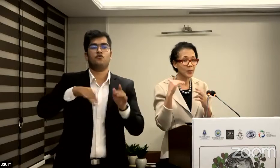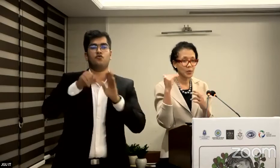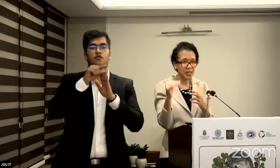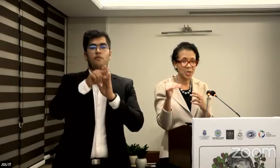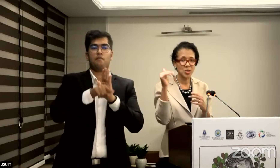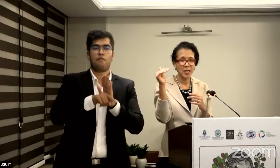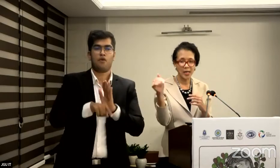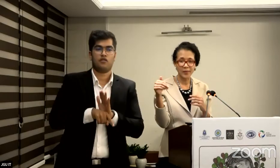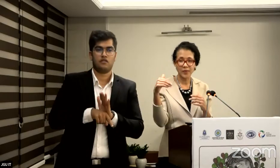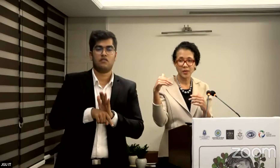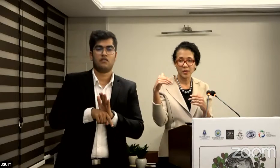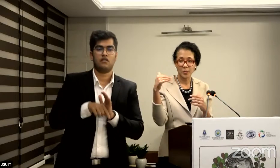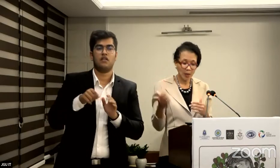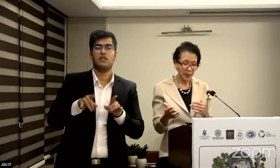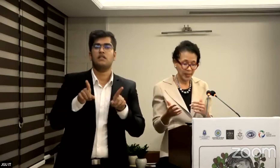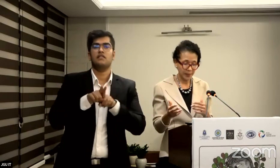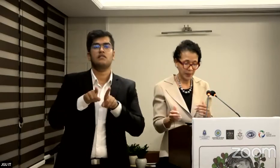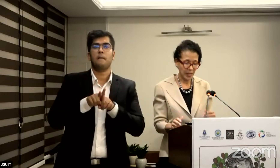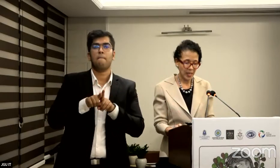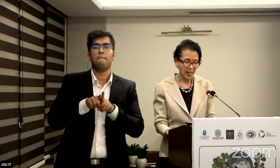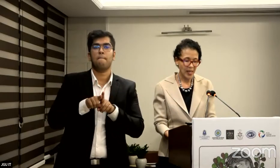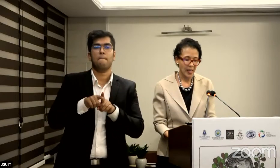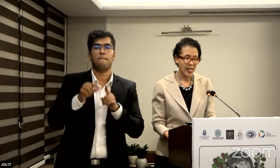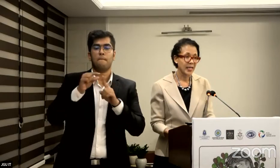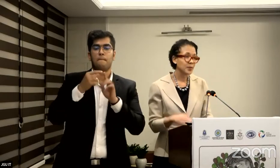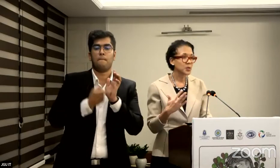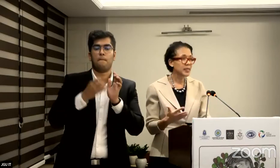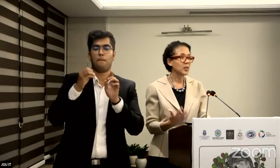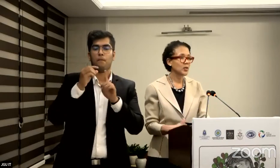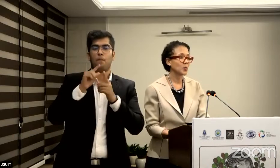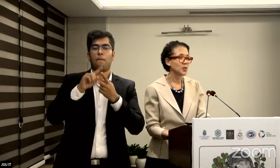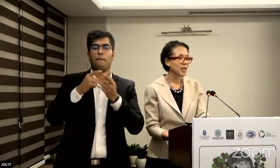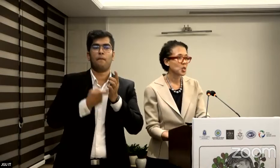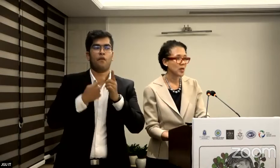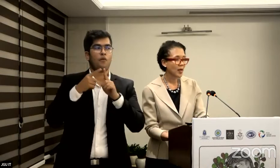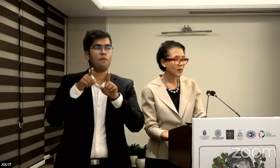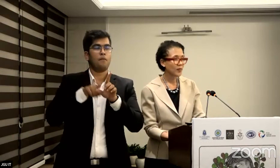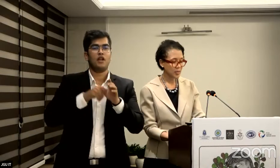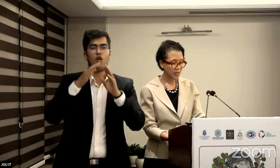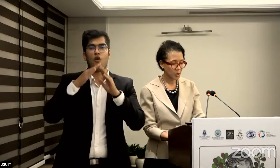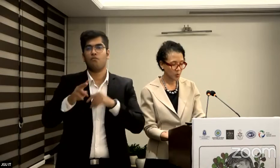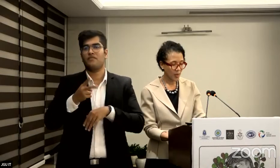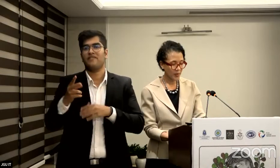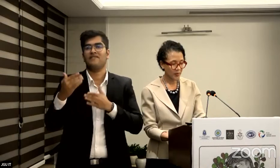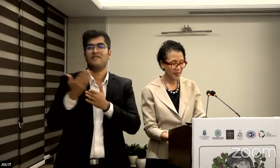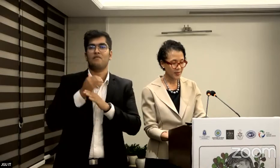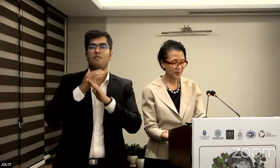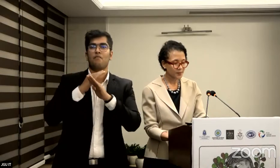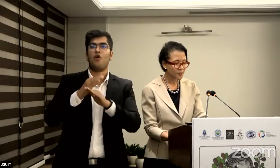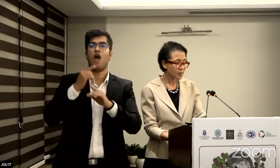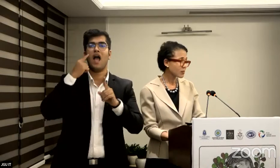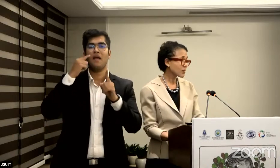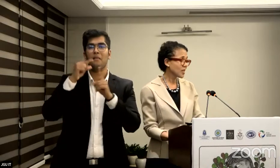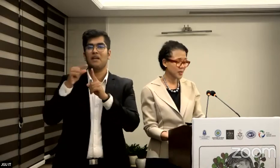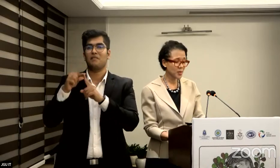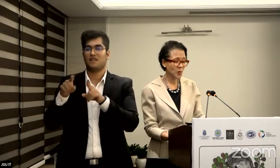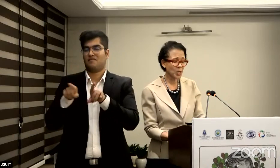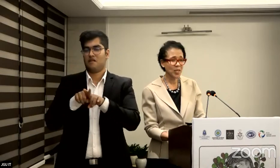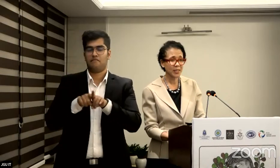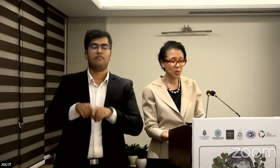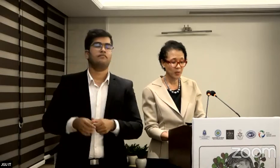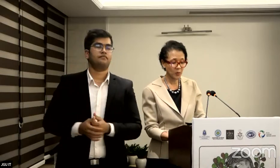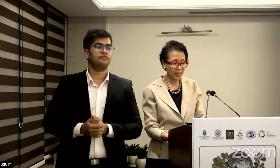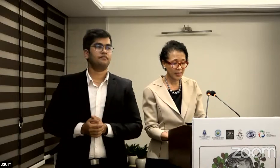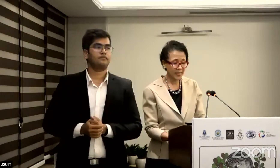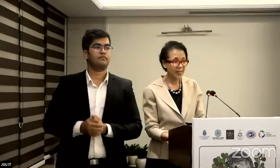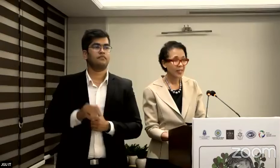like the protection of property, and in particular, the protection of intellectual property rights. This is why